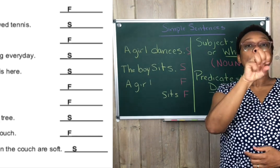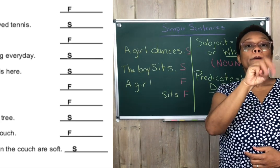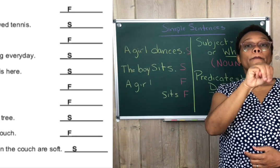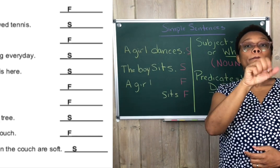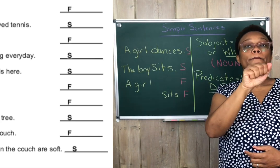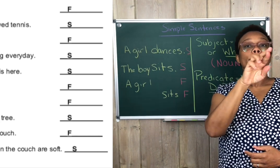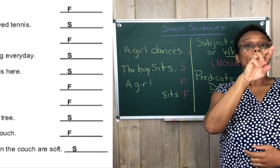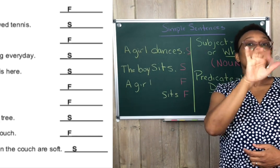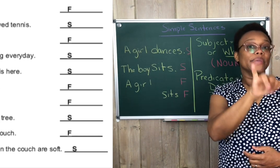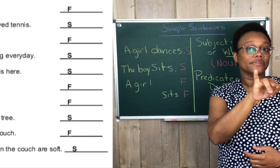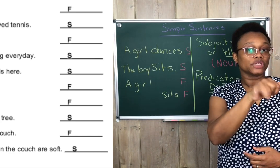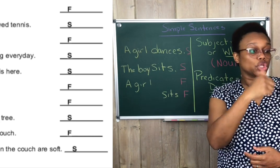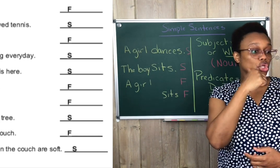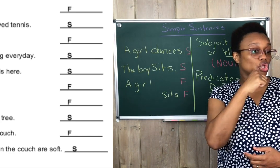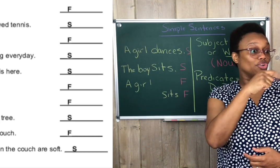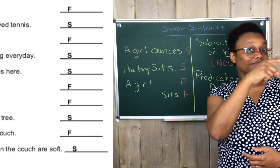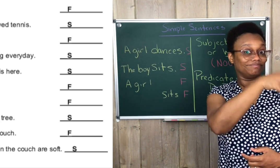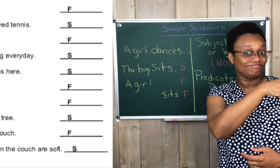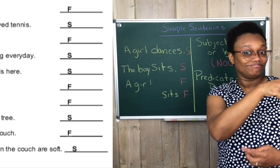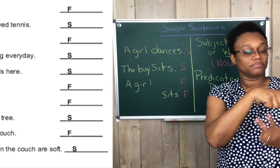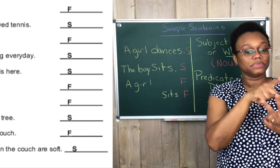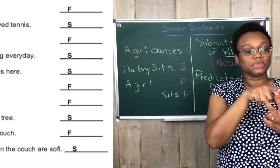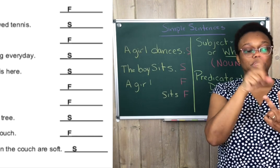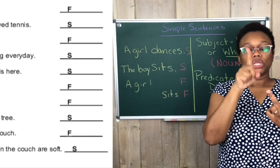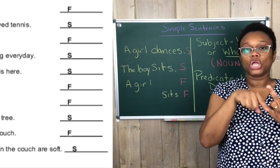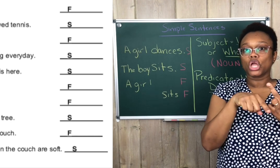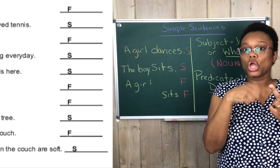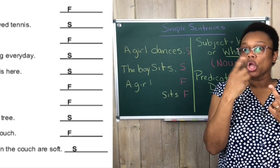Mary, and what is Mary doing?